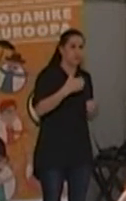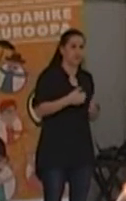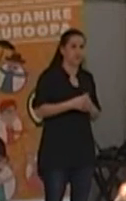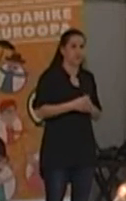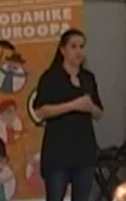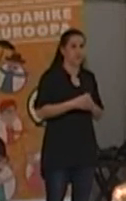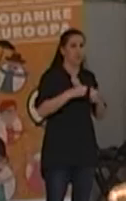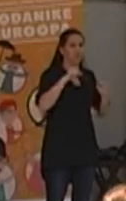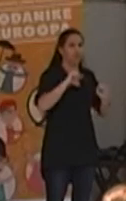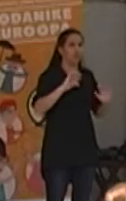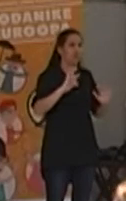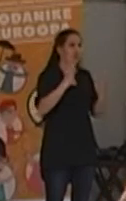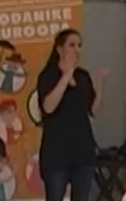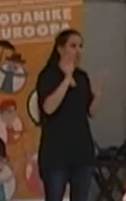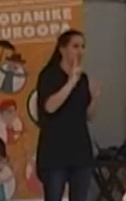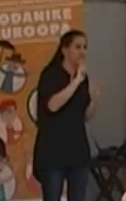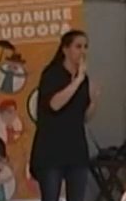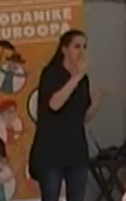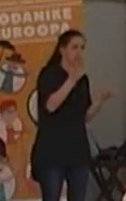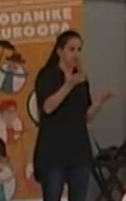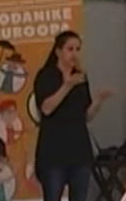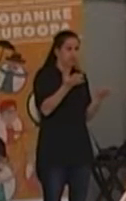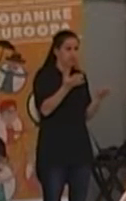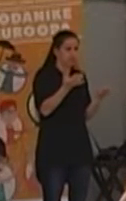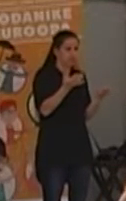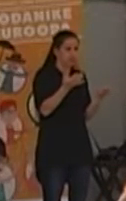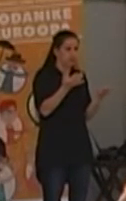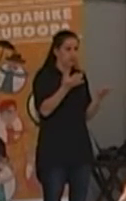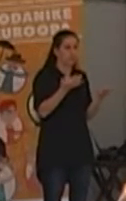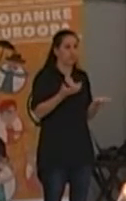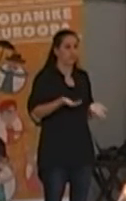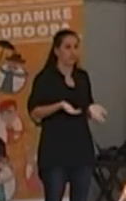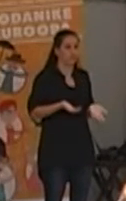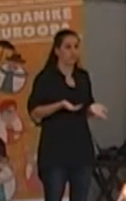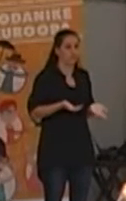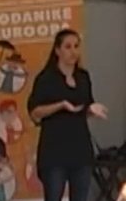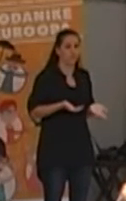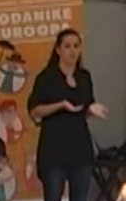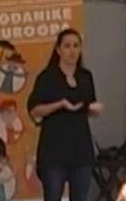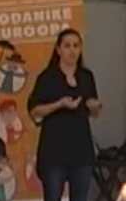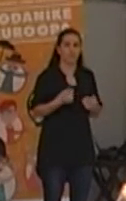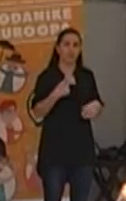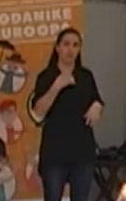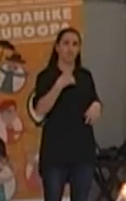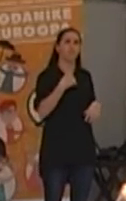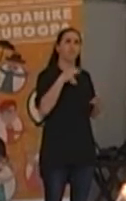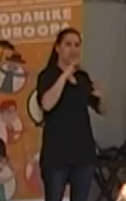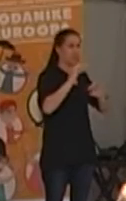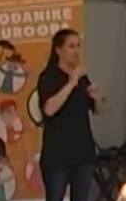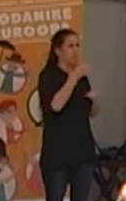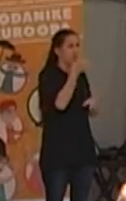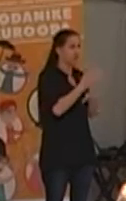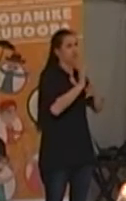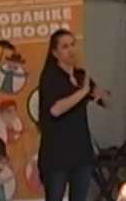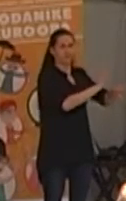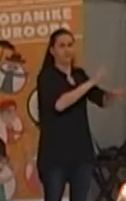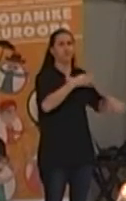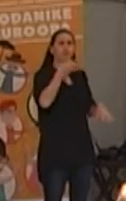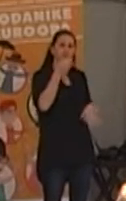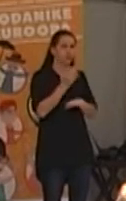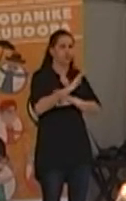that the region could take. So let us be irresponsible for a second and fast forward a little